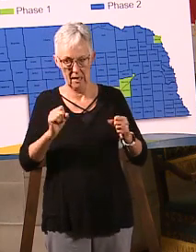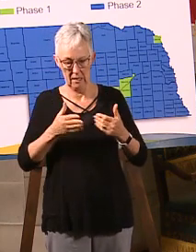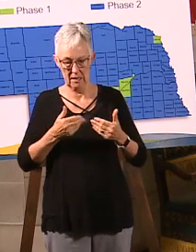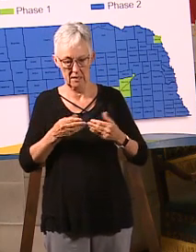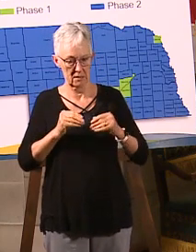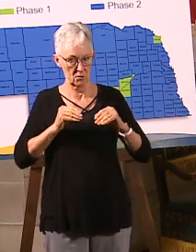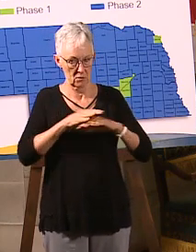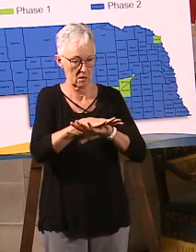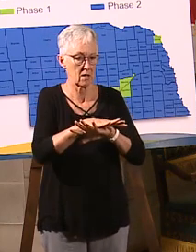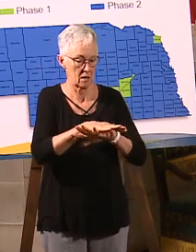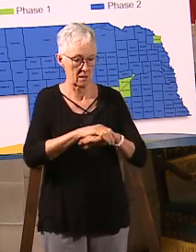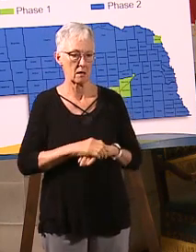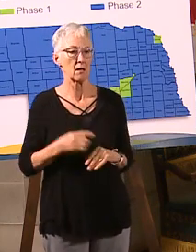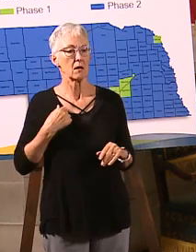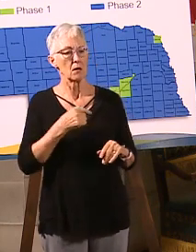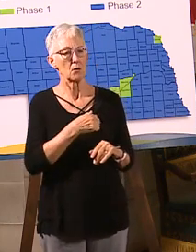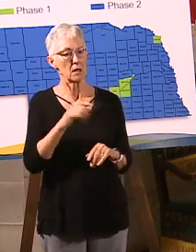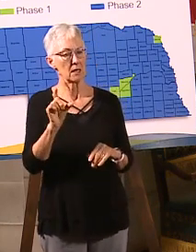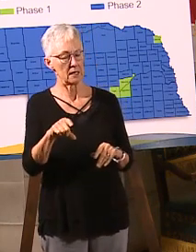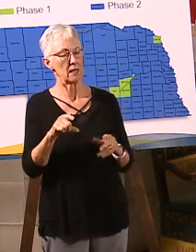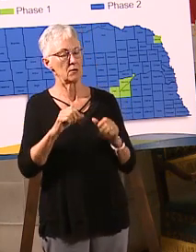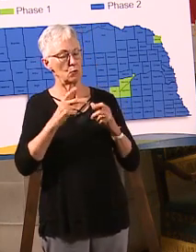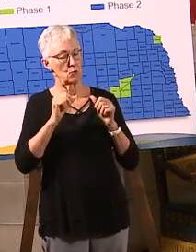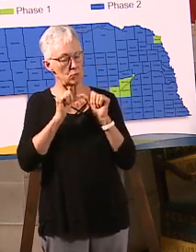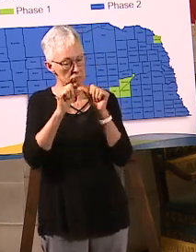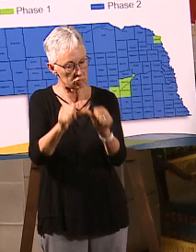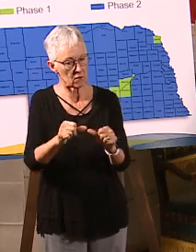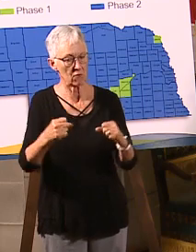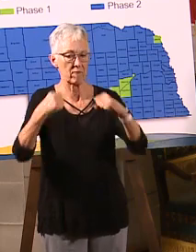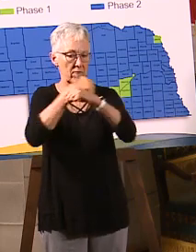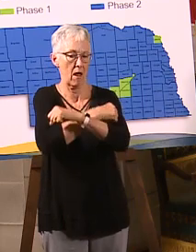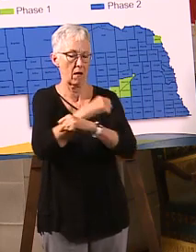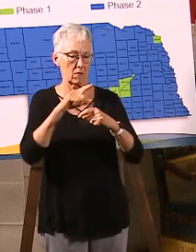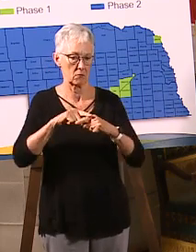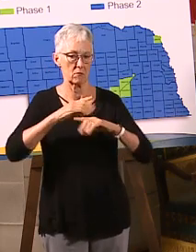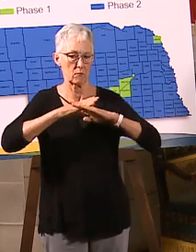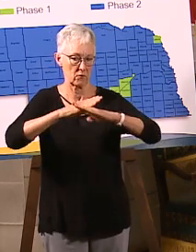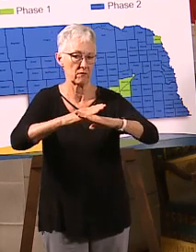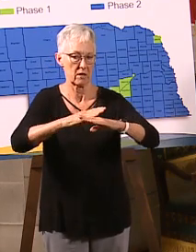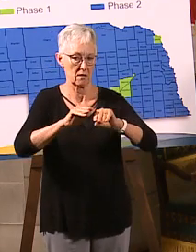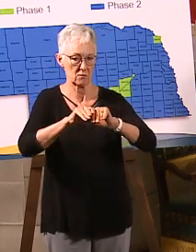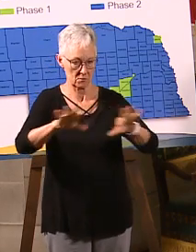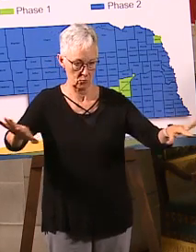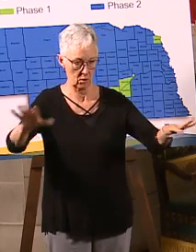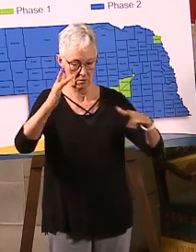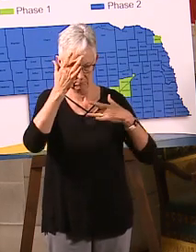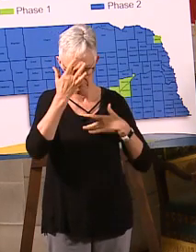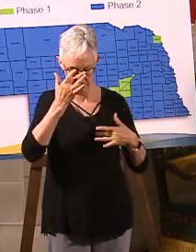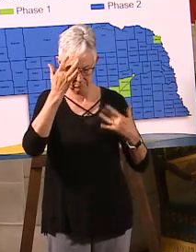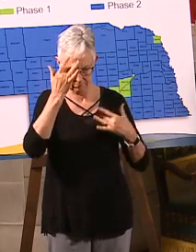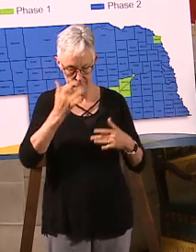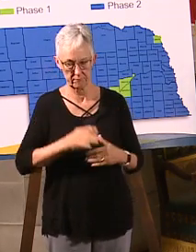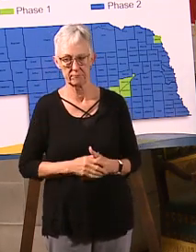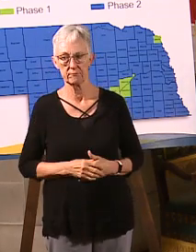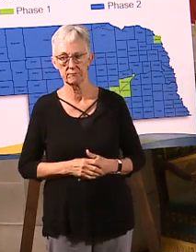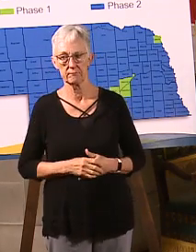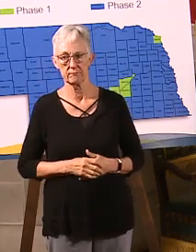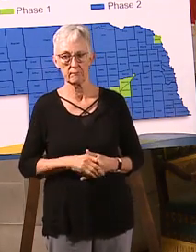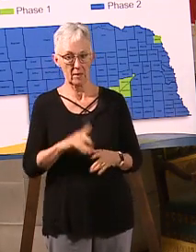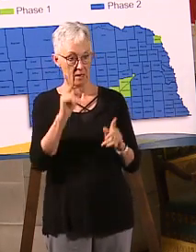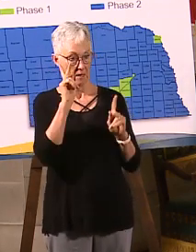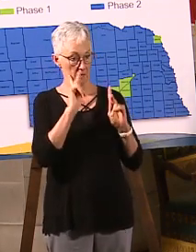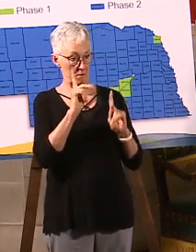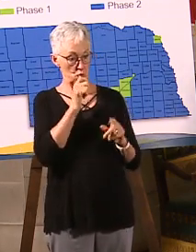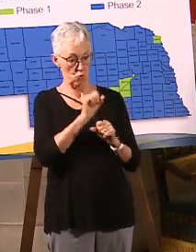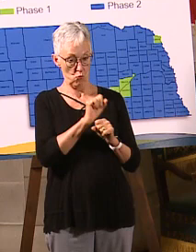really slows the spread of the virus. So that remains critical. What I'll tell you is we've had school officials working statewide on our